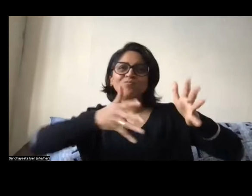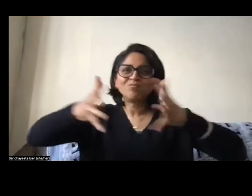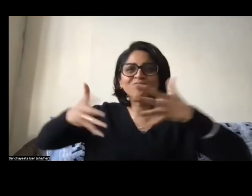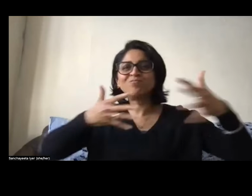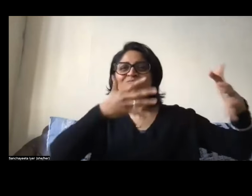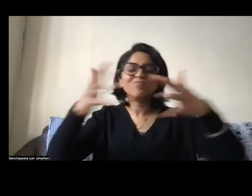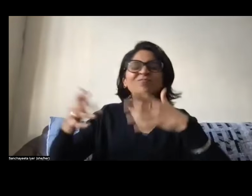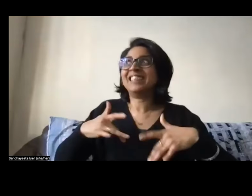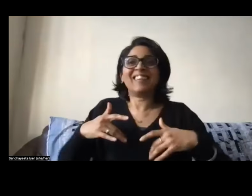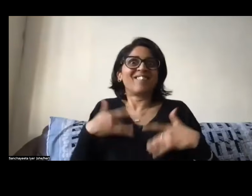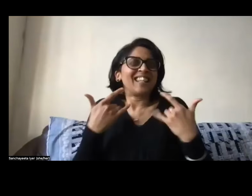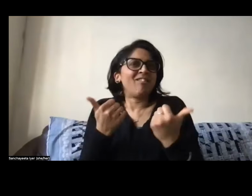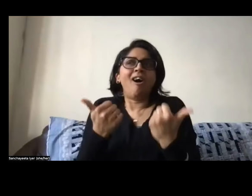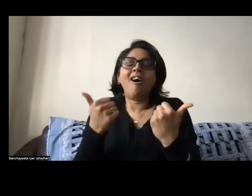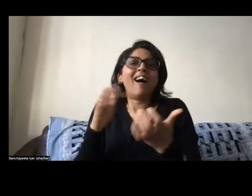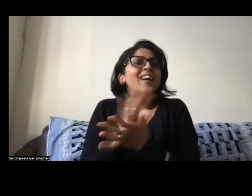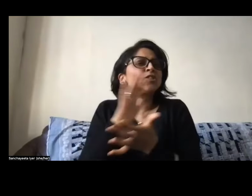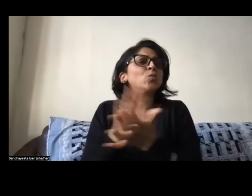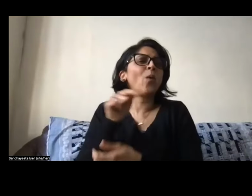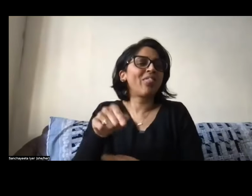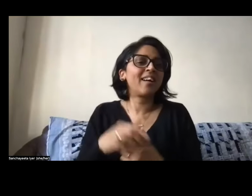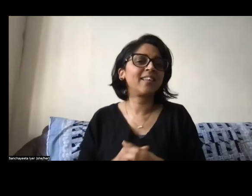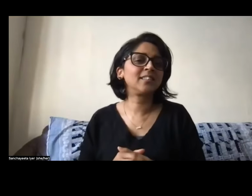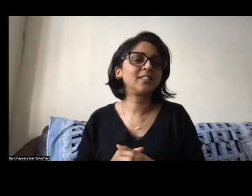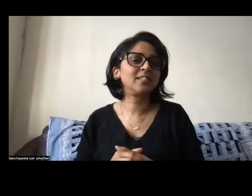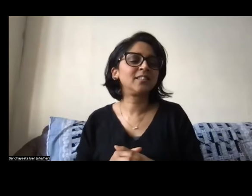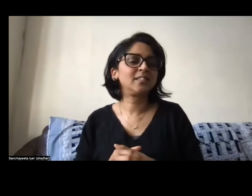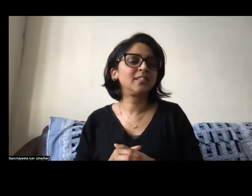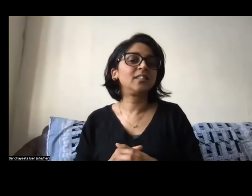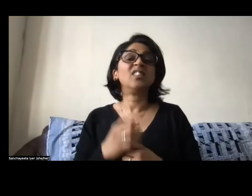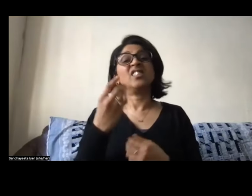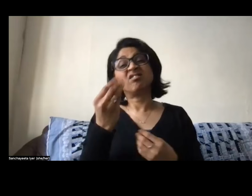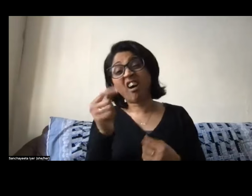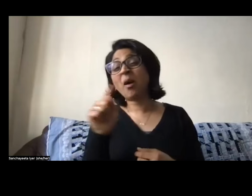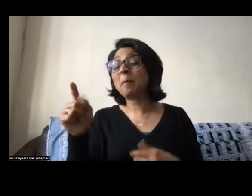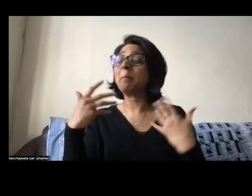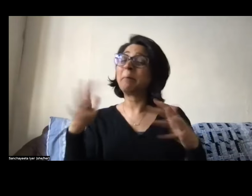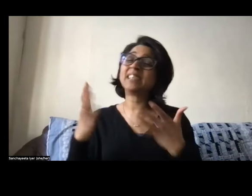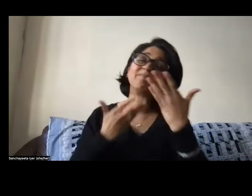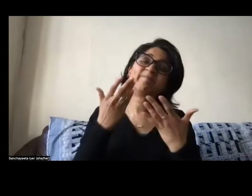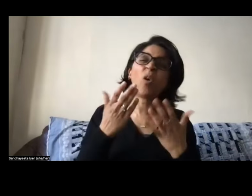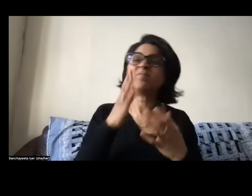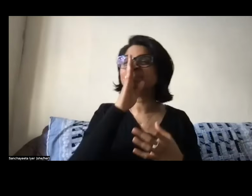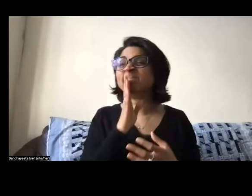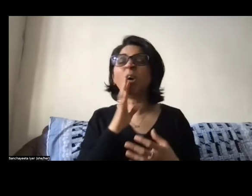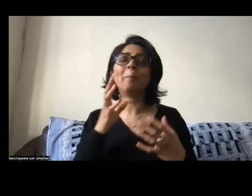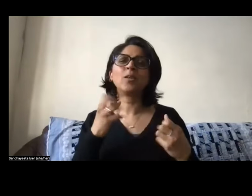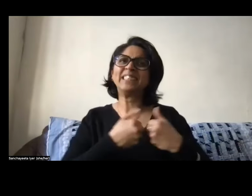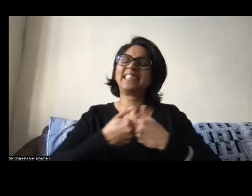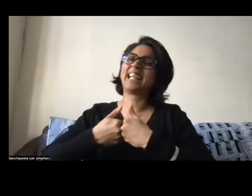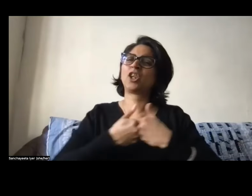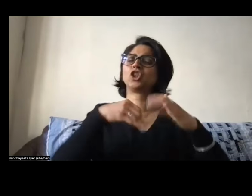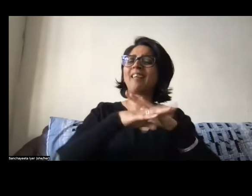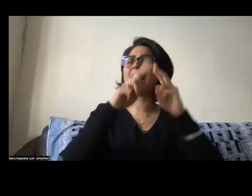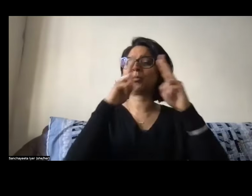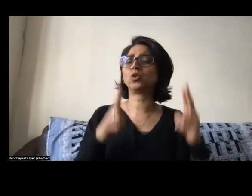to work, therefore being able to engage online with people and their own families, and they really enjoyed that. Some people said